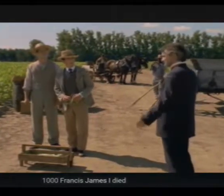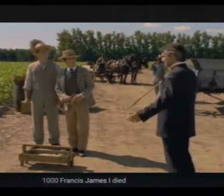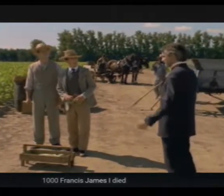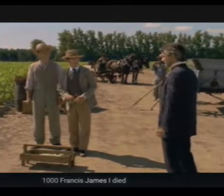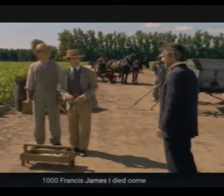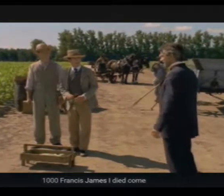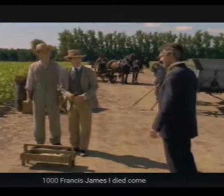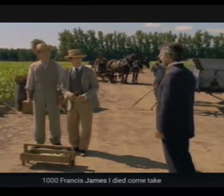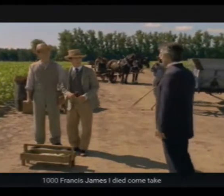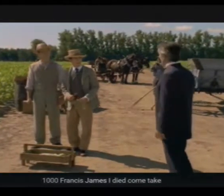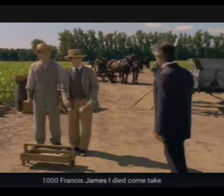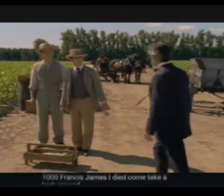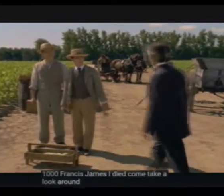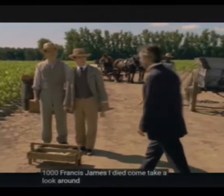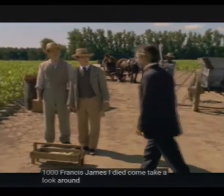Thought I'd come take a look around.